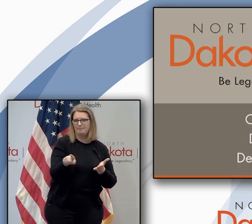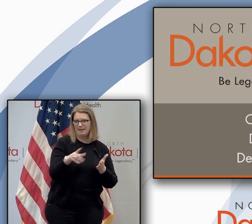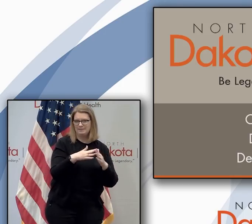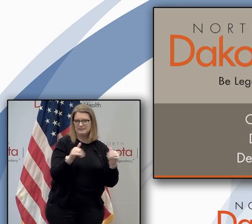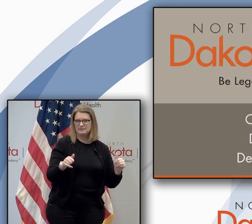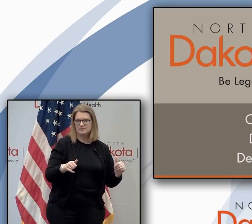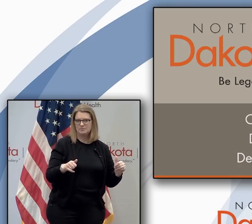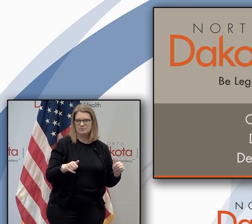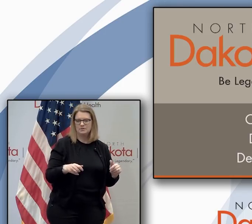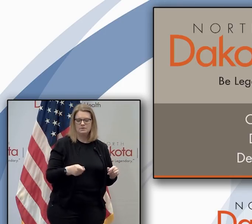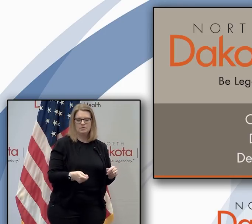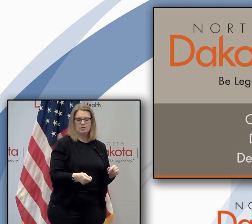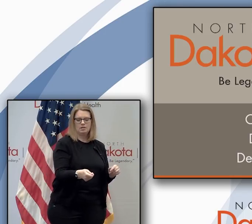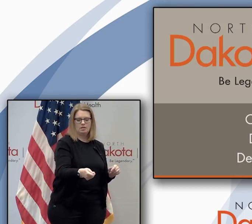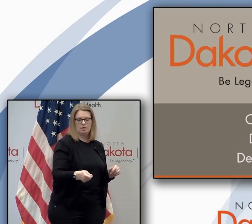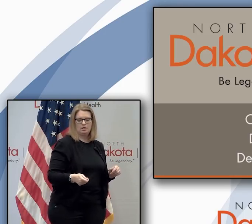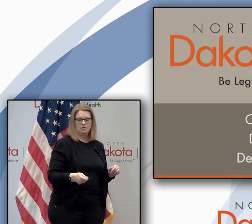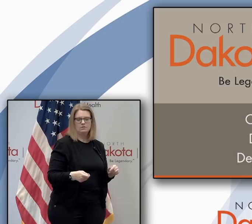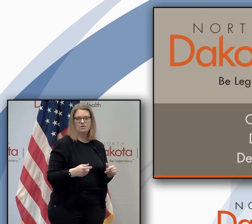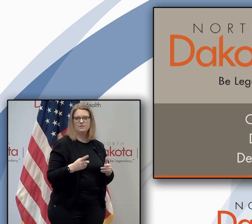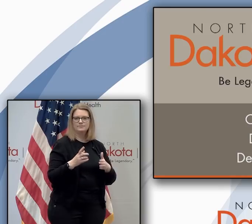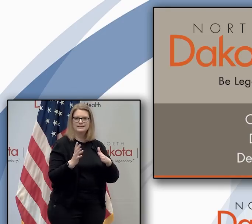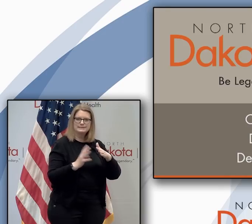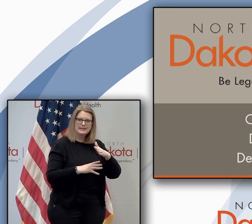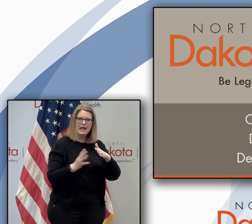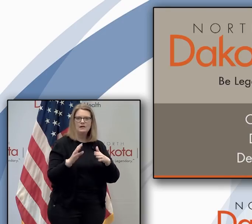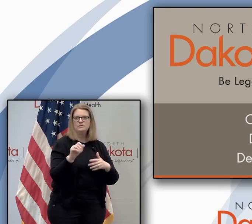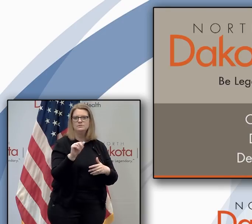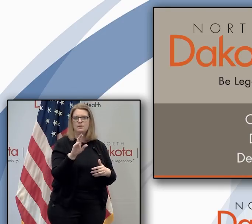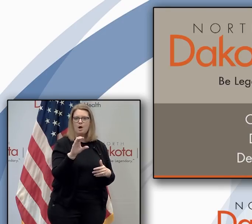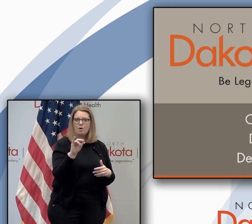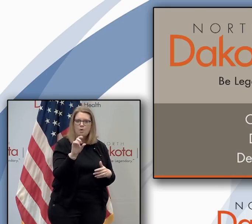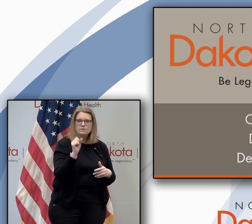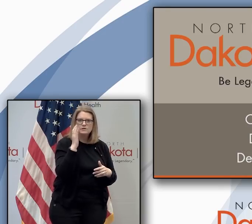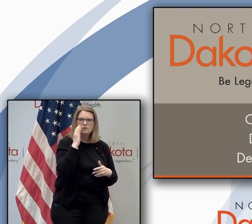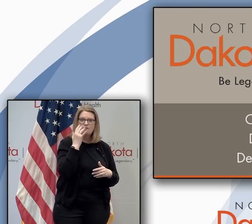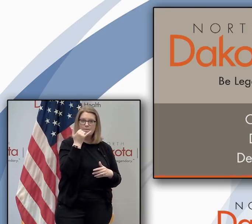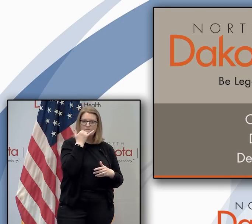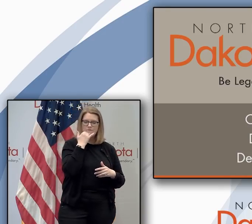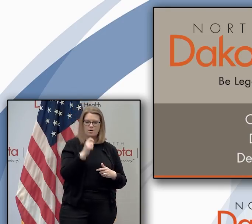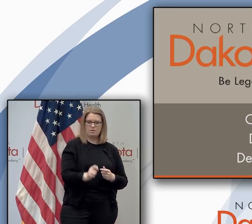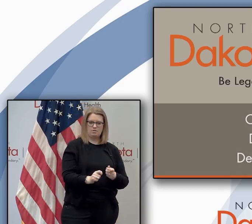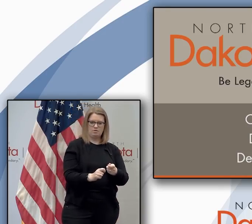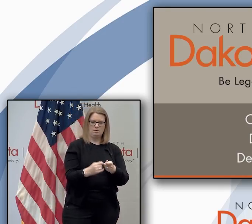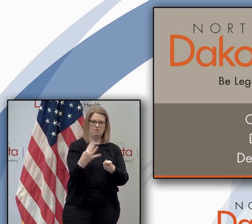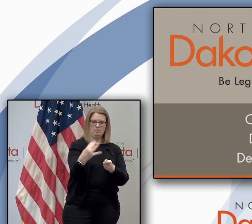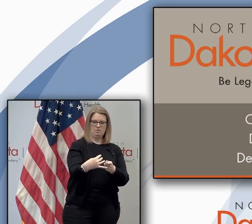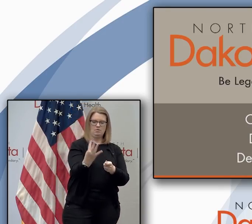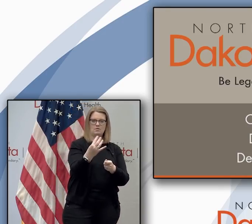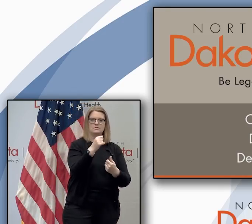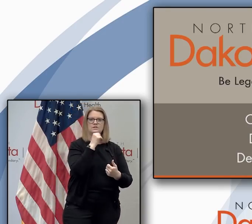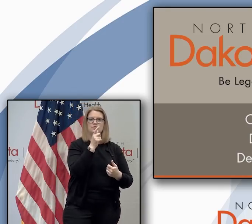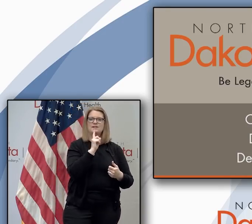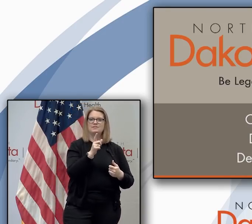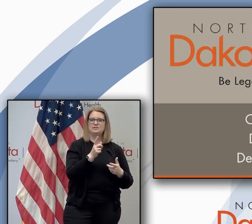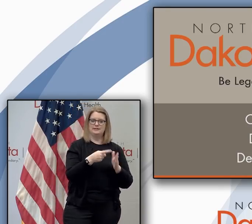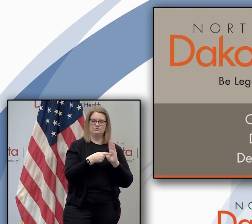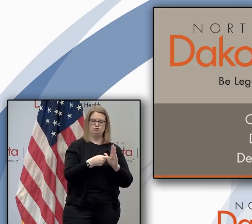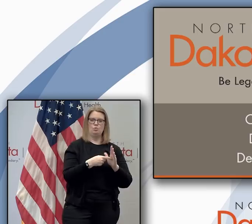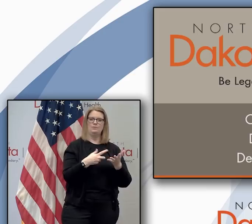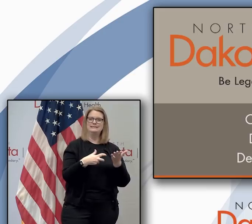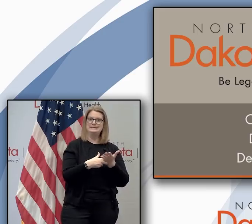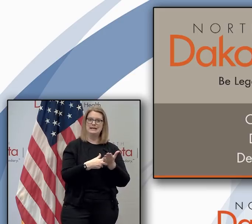systems, again, where if you can do this with scanners and barcodes off people's phones, where you don't have to be exchanging physical tickets, or